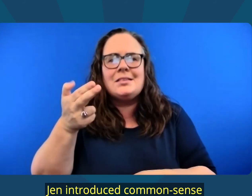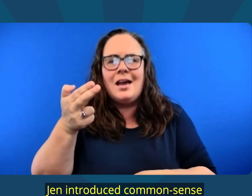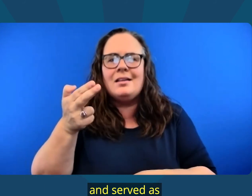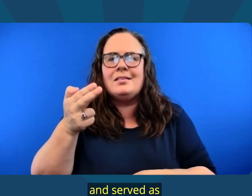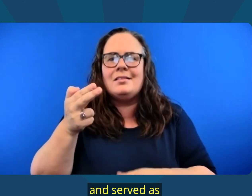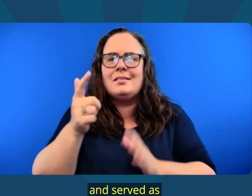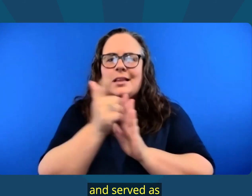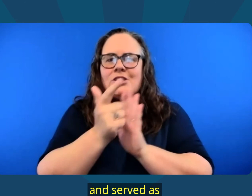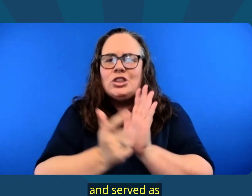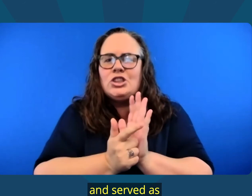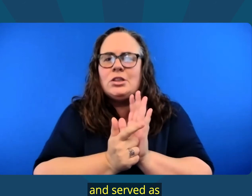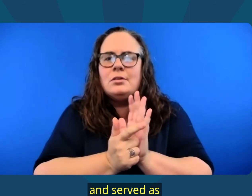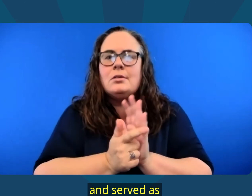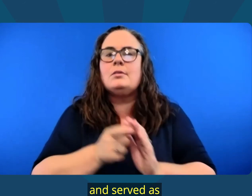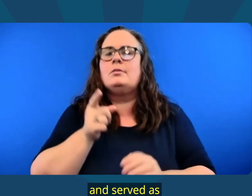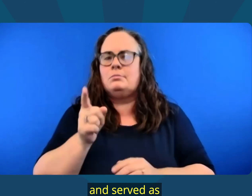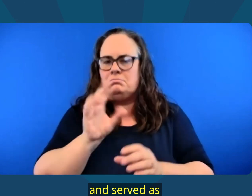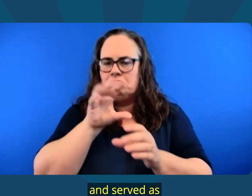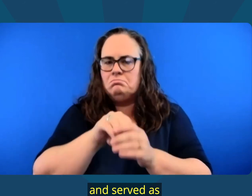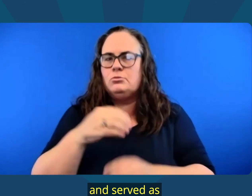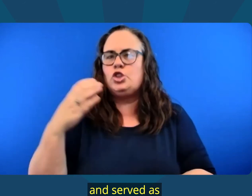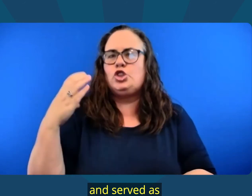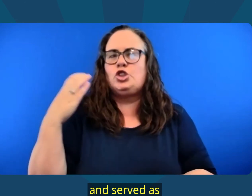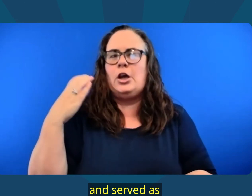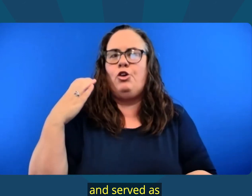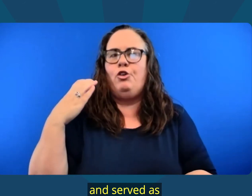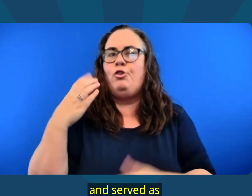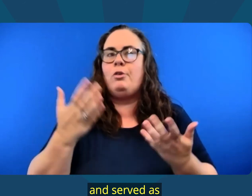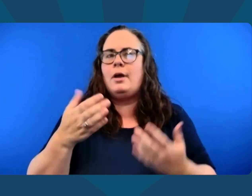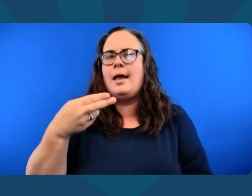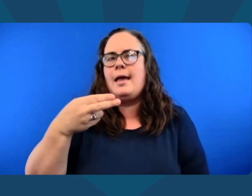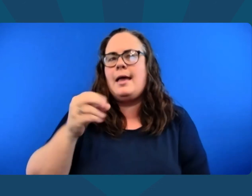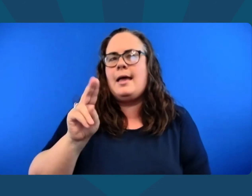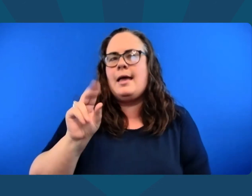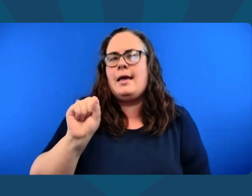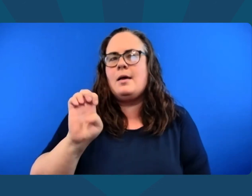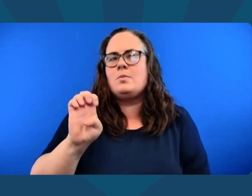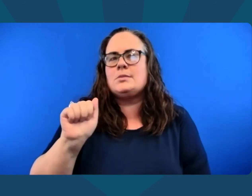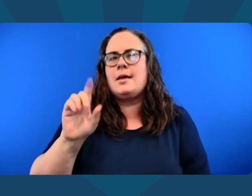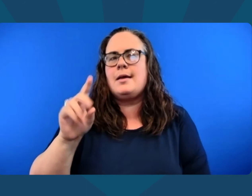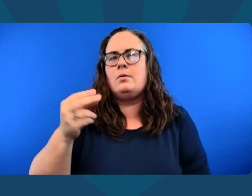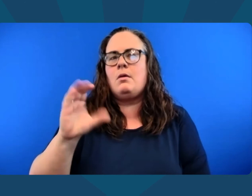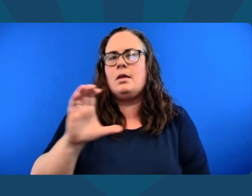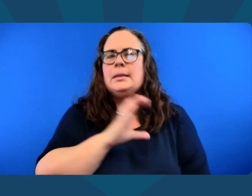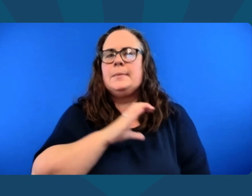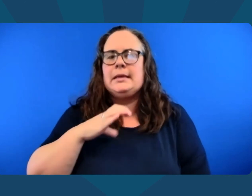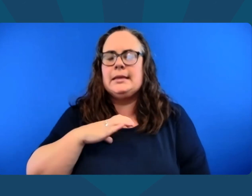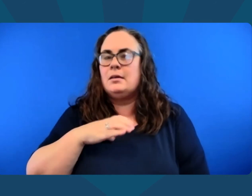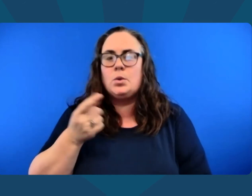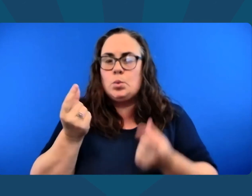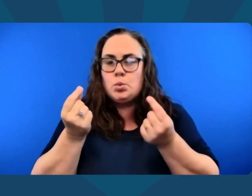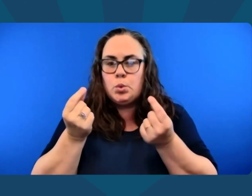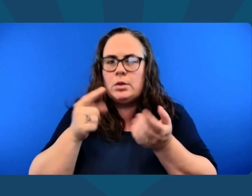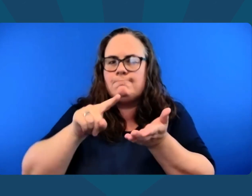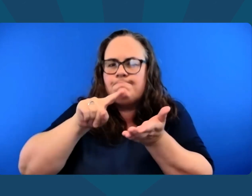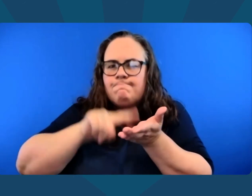legislation and served as chair of the House Ad Hoc Committee investigating abuse and neglect